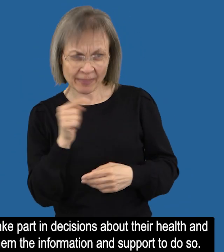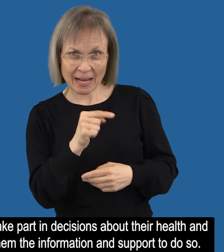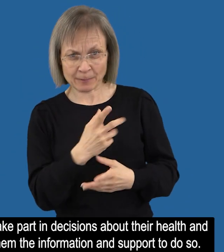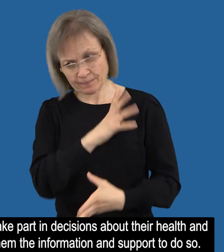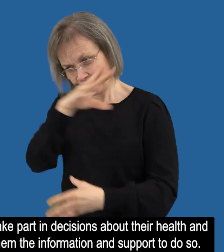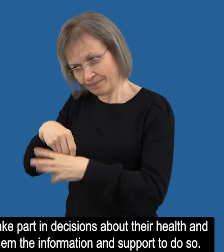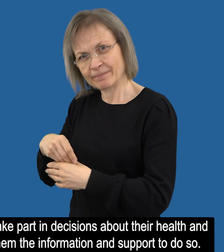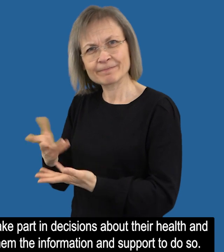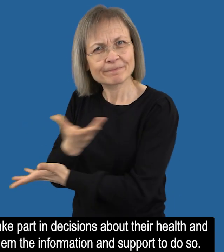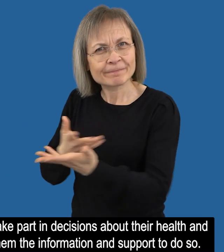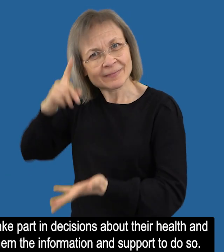well-being.